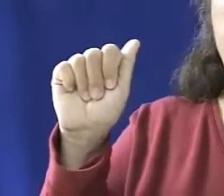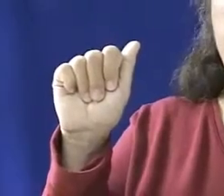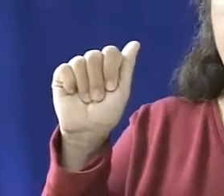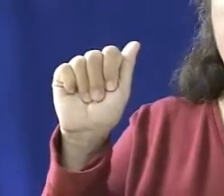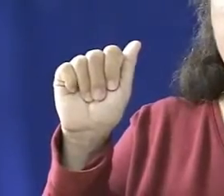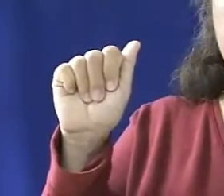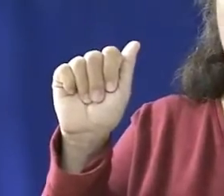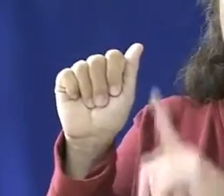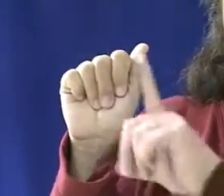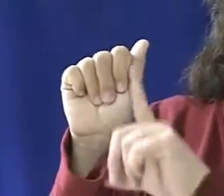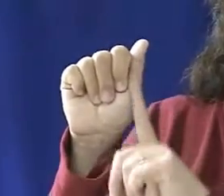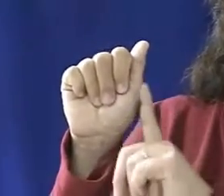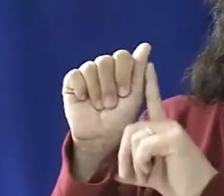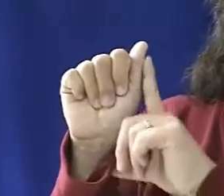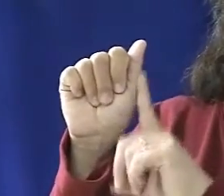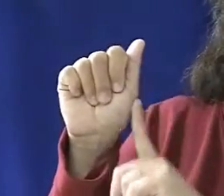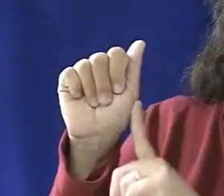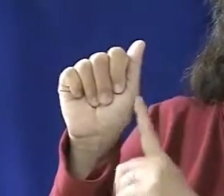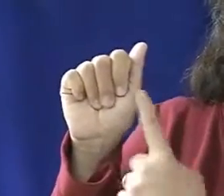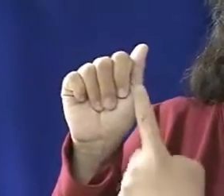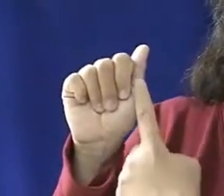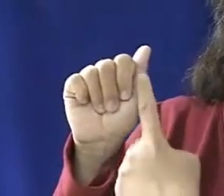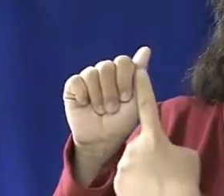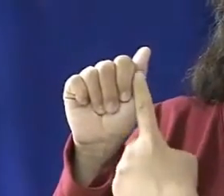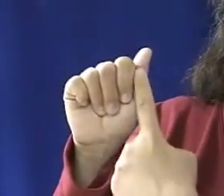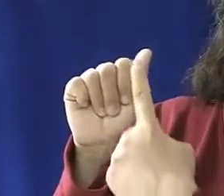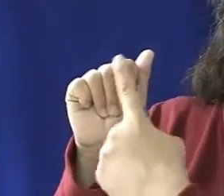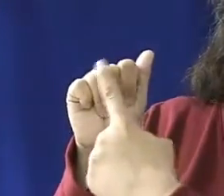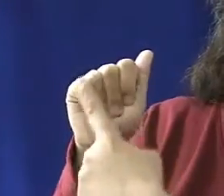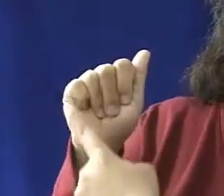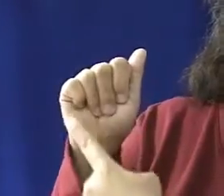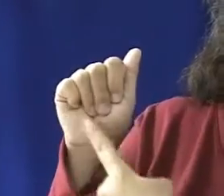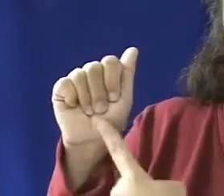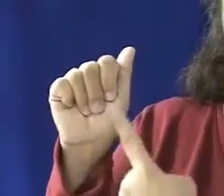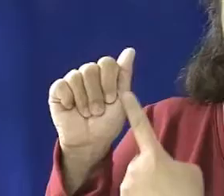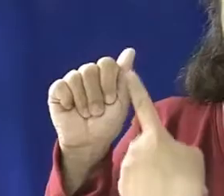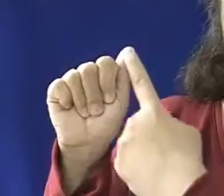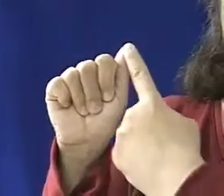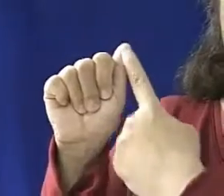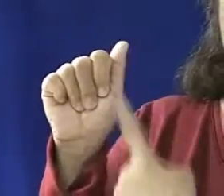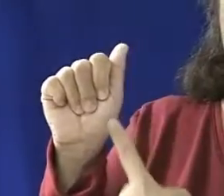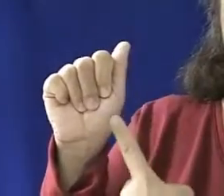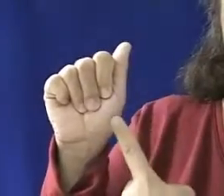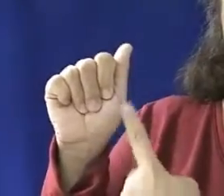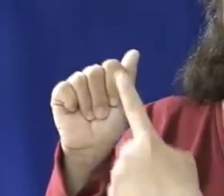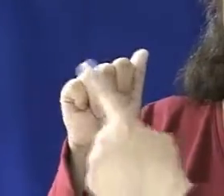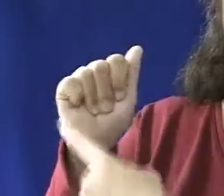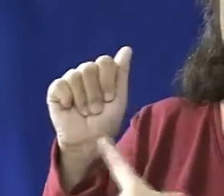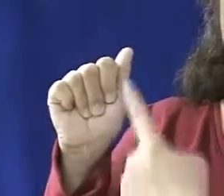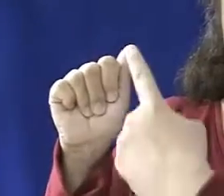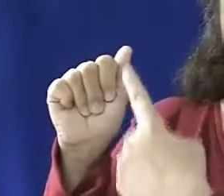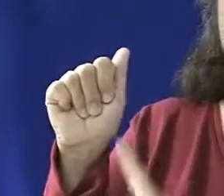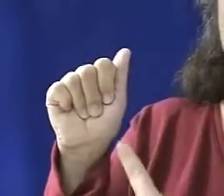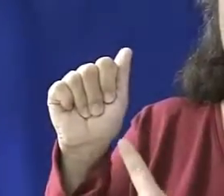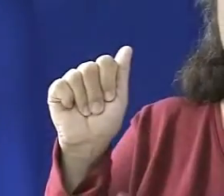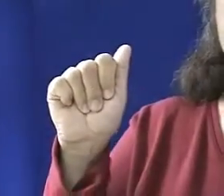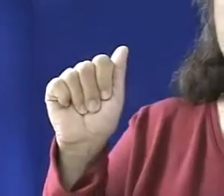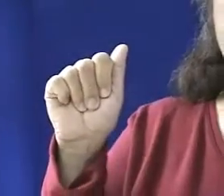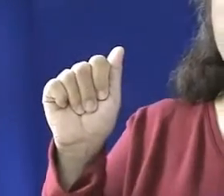It's a fist with a thumb up to the side. Notice if you look, there's the circle, there's the line. It makes an A.